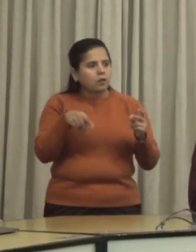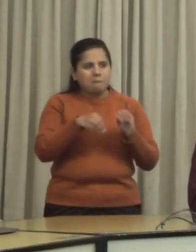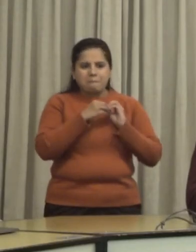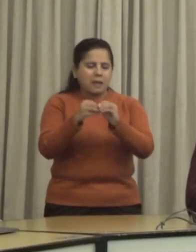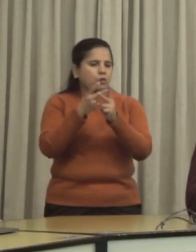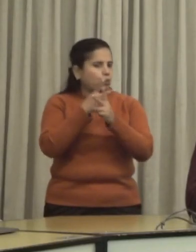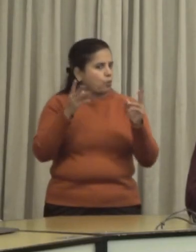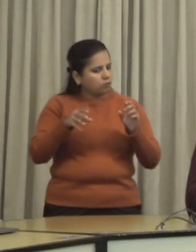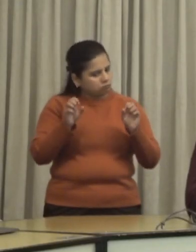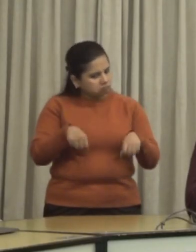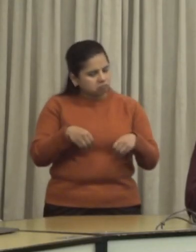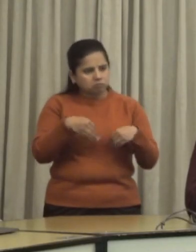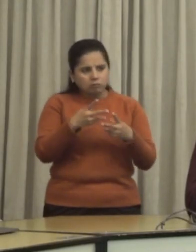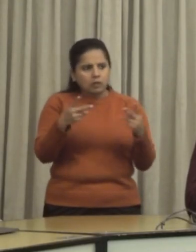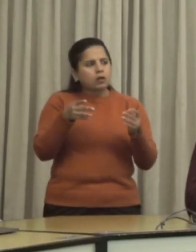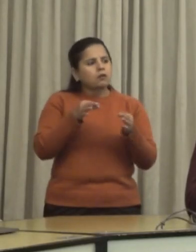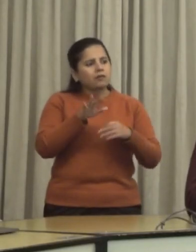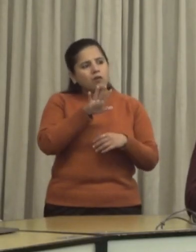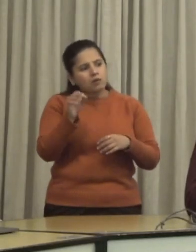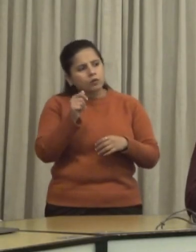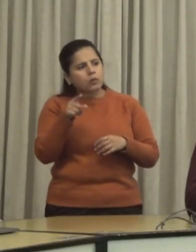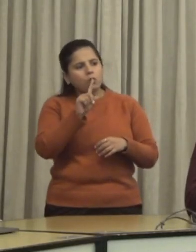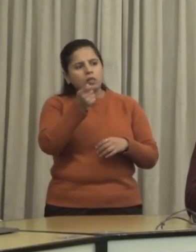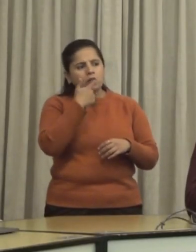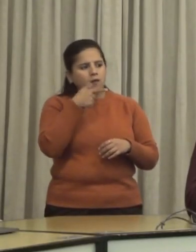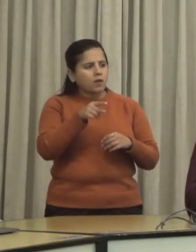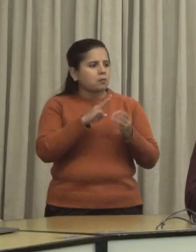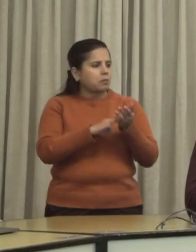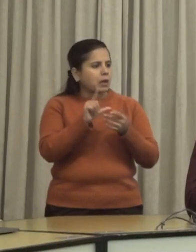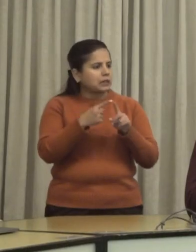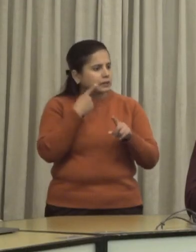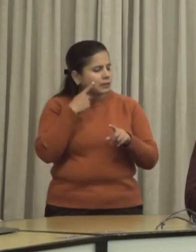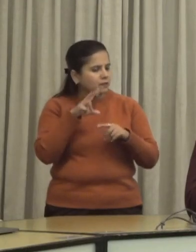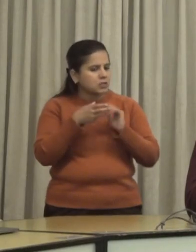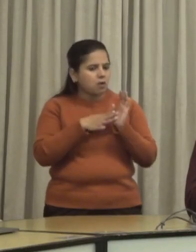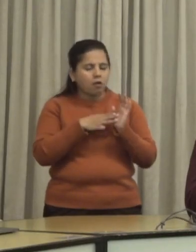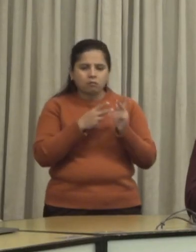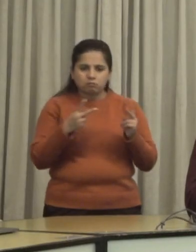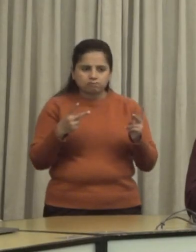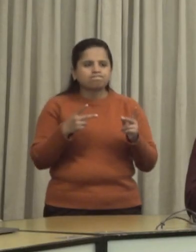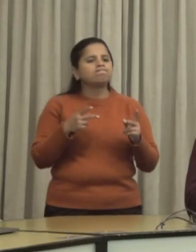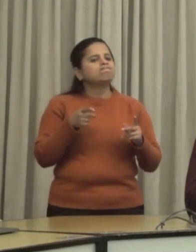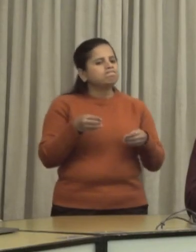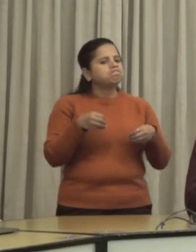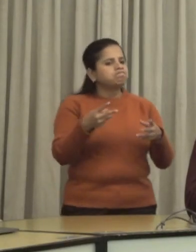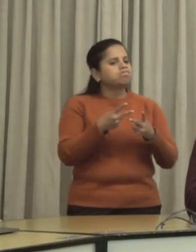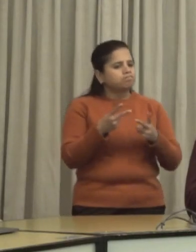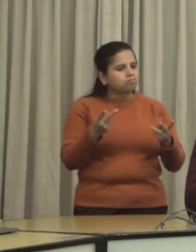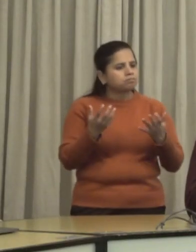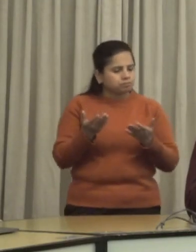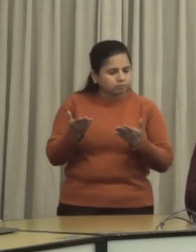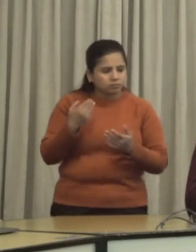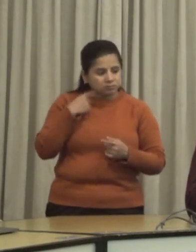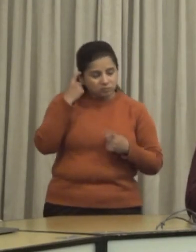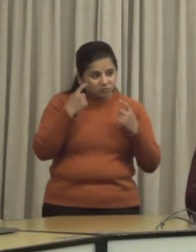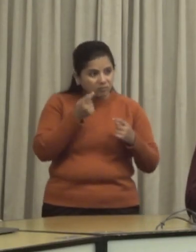industry. You can give any, I can prescribe 500 rupee one tablet multivitamin also. So that's the treatment they were on. So when we think